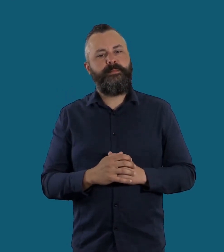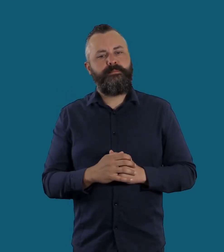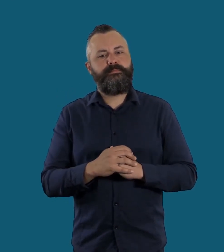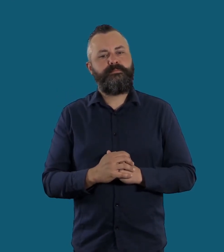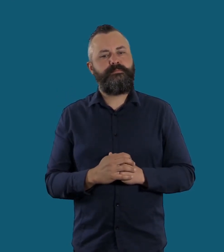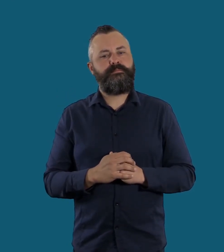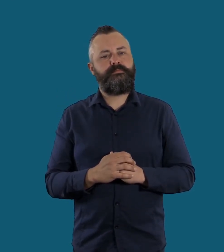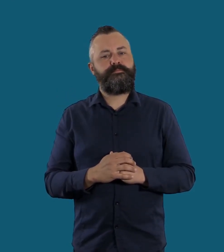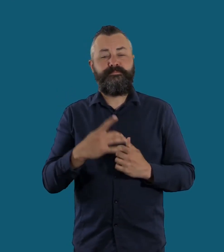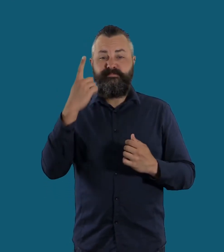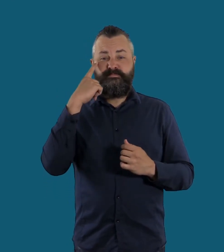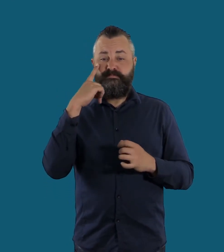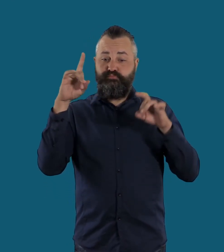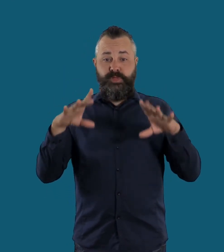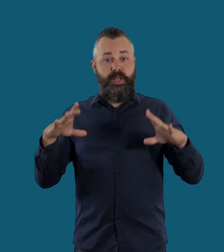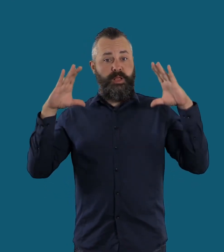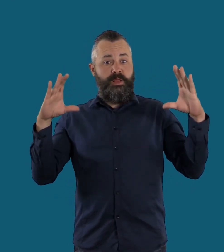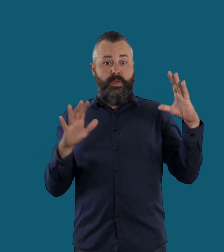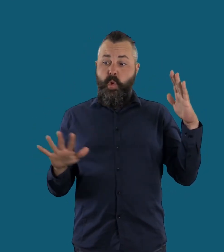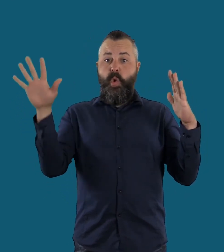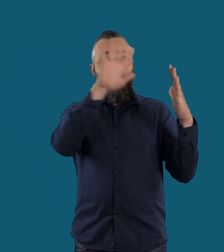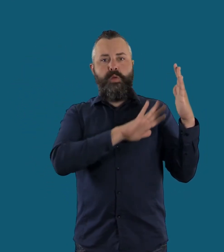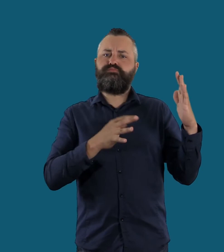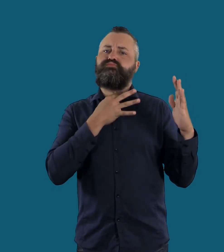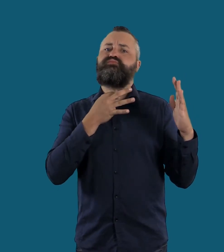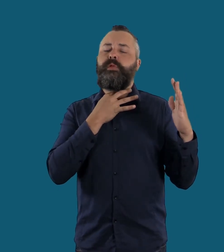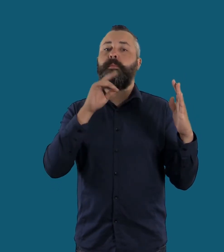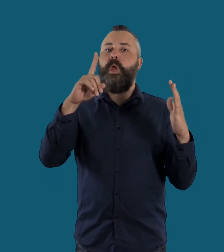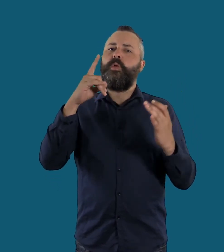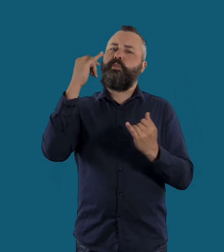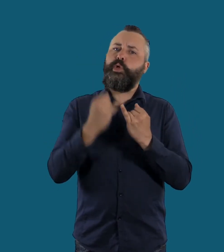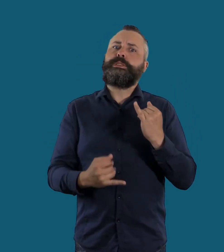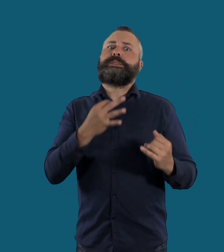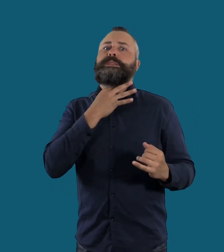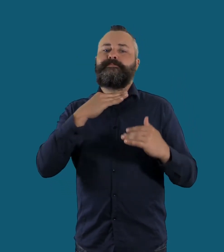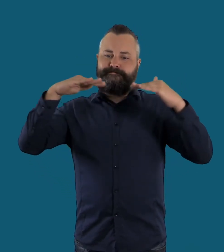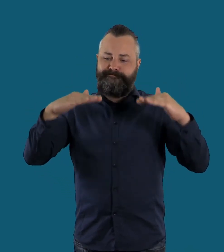There is a definite geography to bushfires, with the most severe more likely in the southern states.